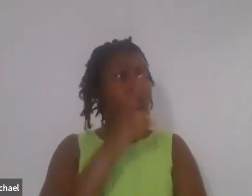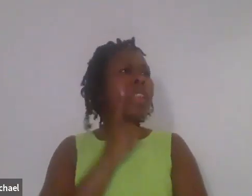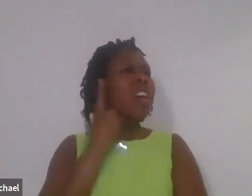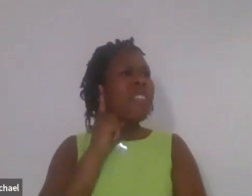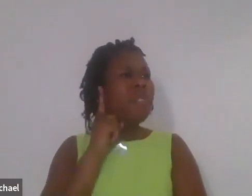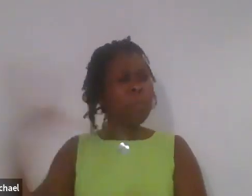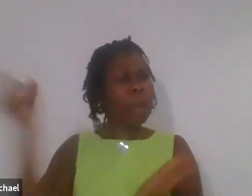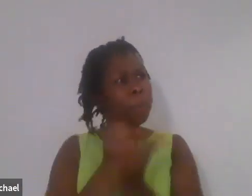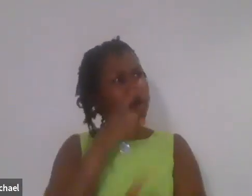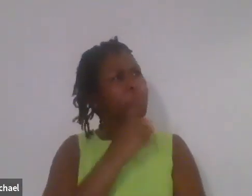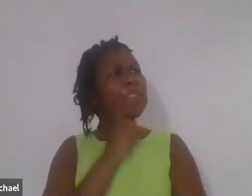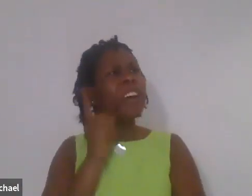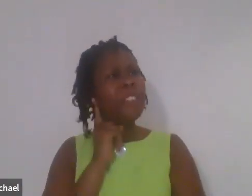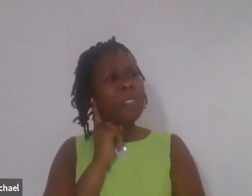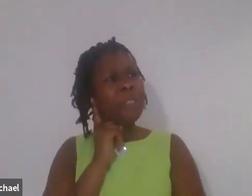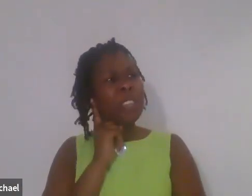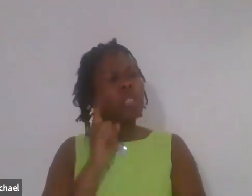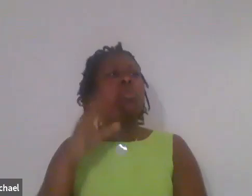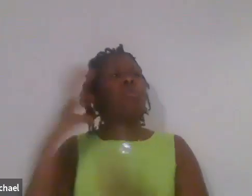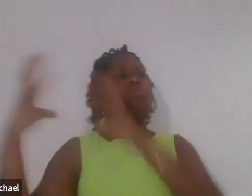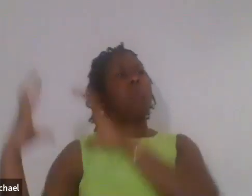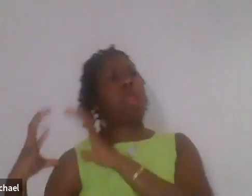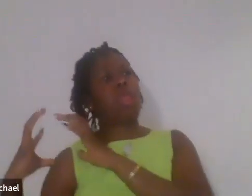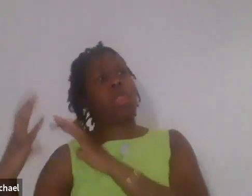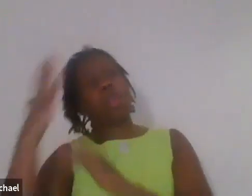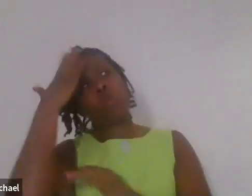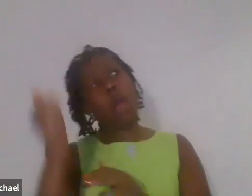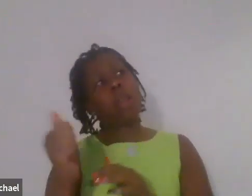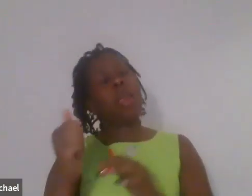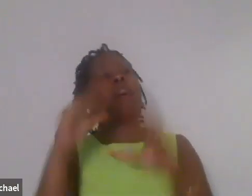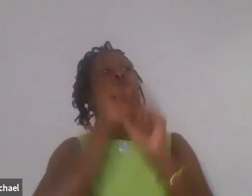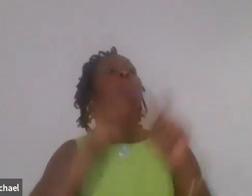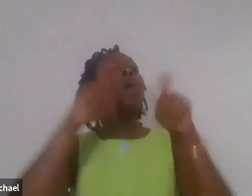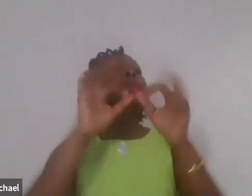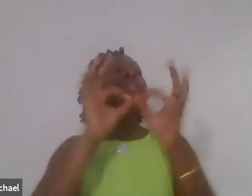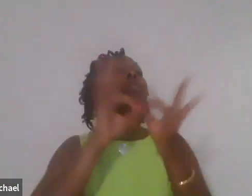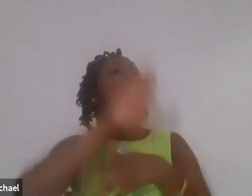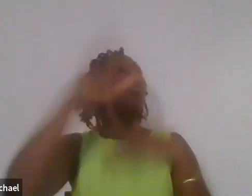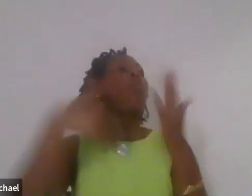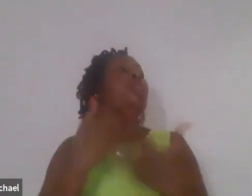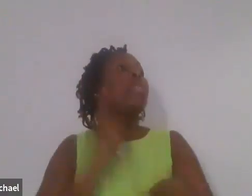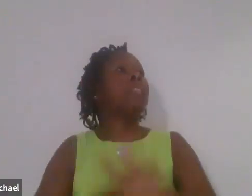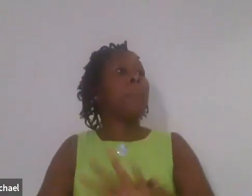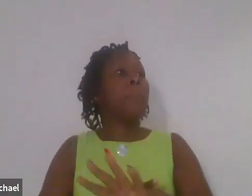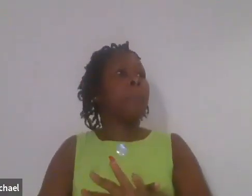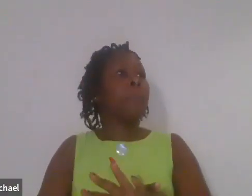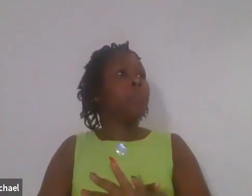assume being a deaf person, if I employ you, you'll be a burden to us because I'll need also to employ a sign